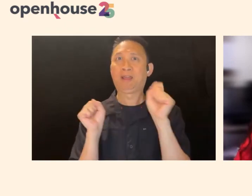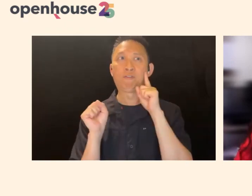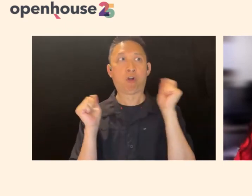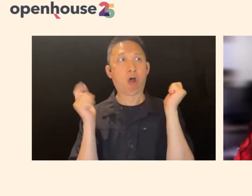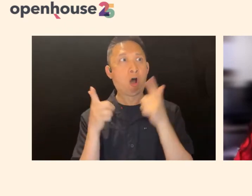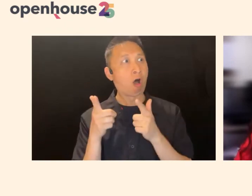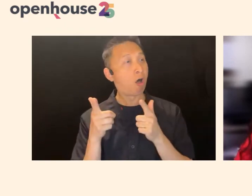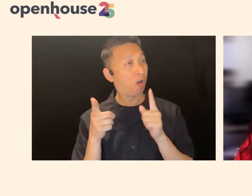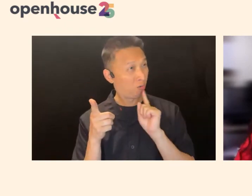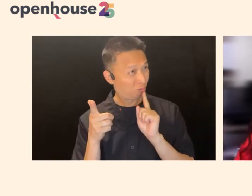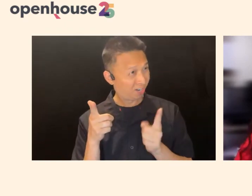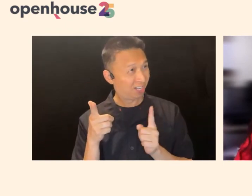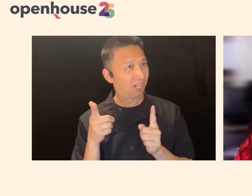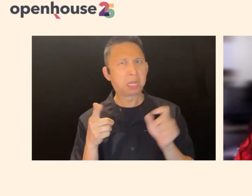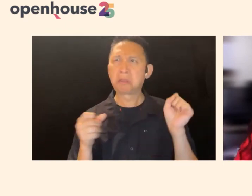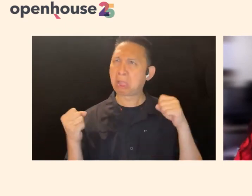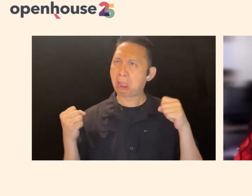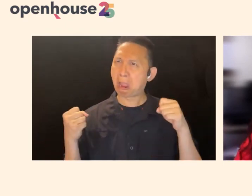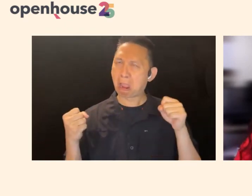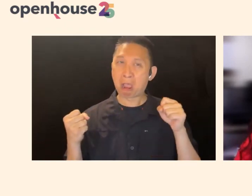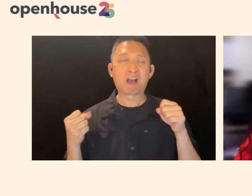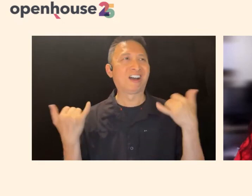Um,